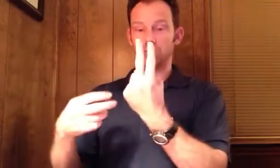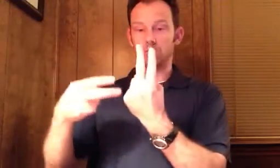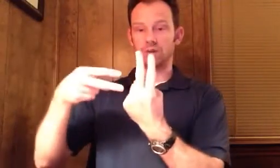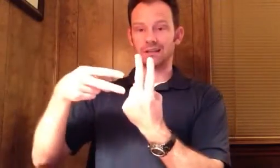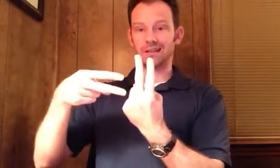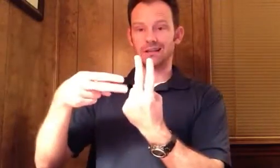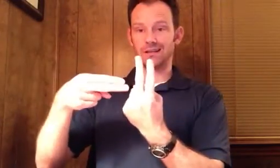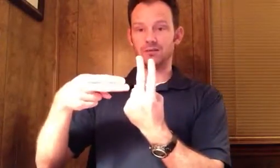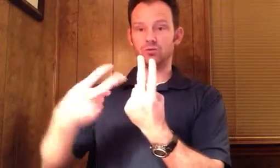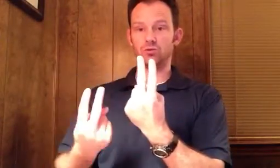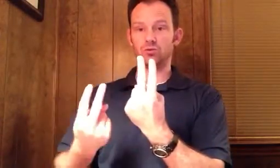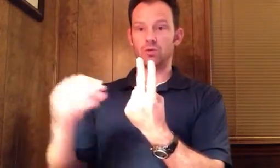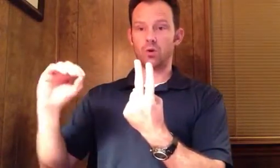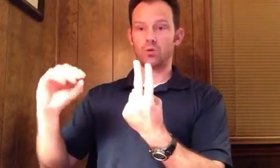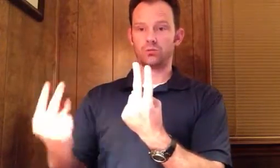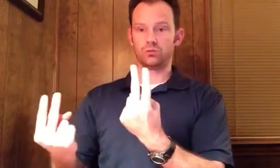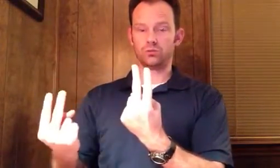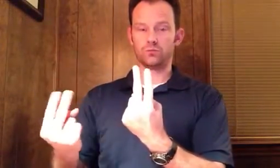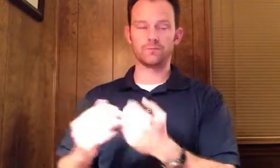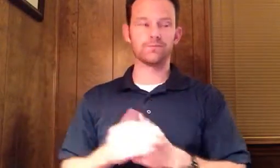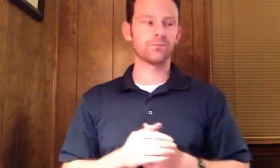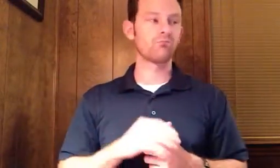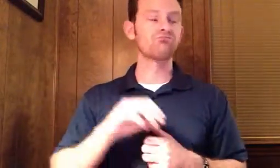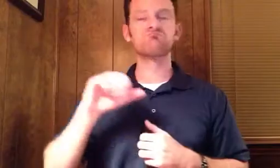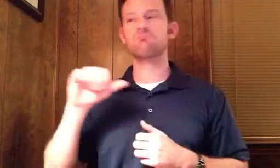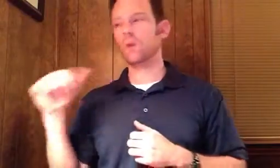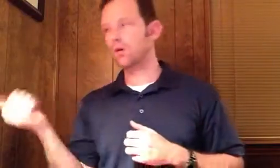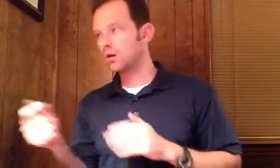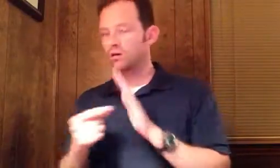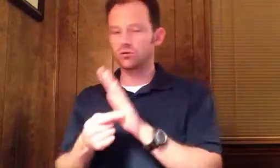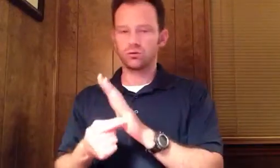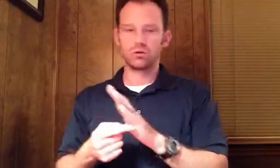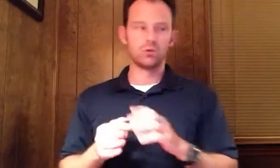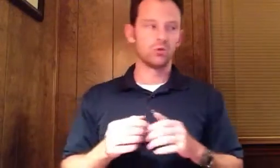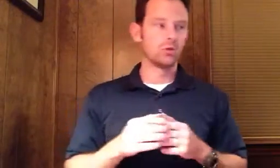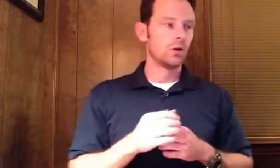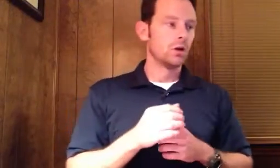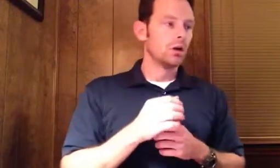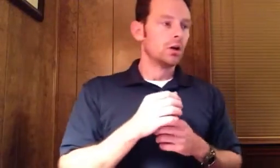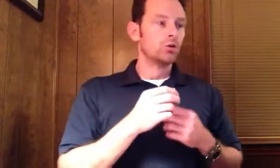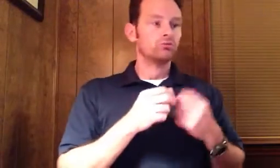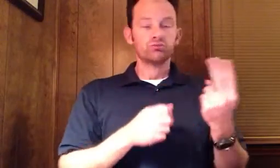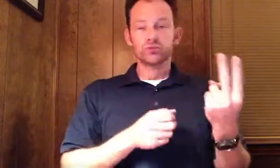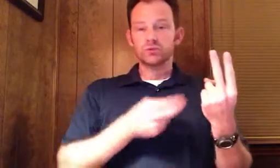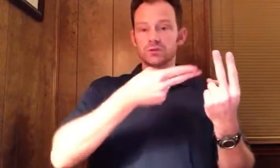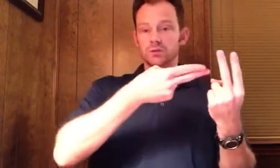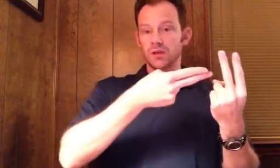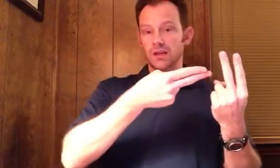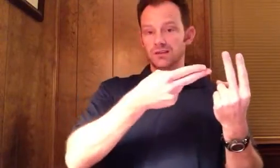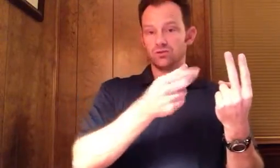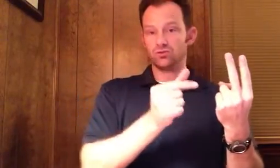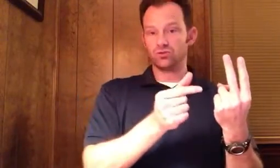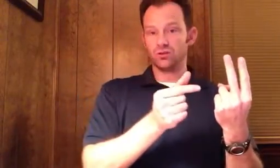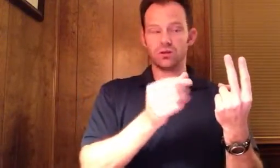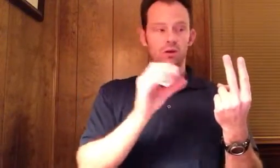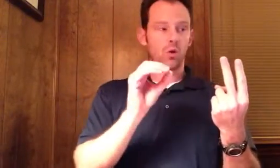Another example is mercury oxide. Now mercury oxide does decompose with heating. Strong heating of mercury oxide breaks it down into mercury, a